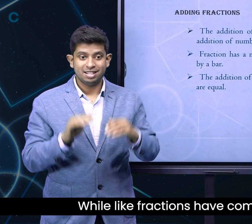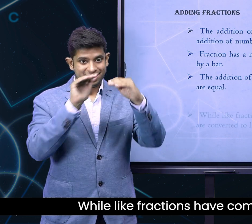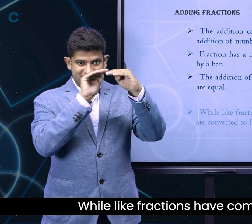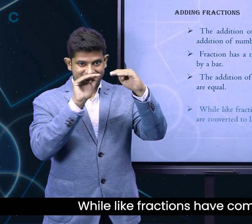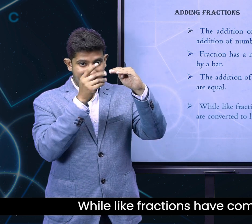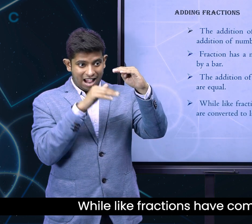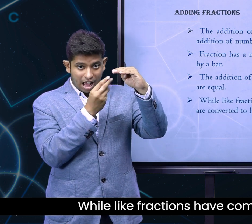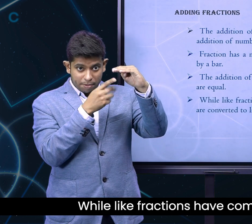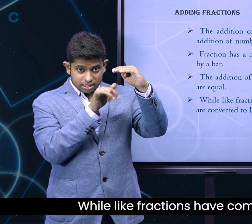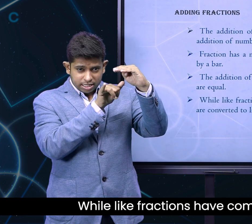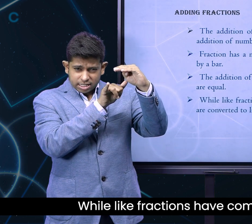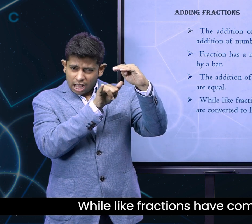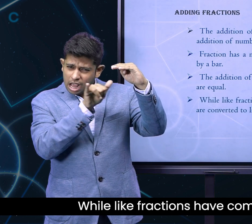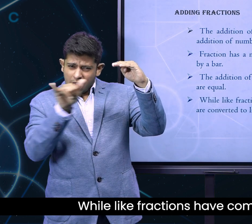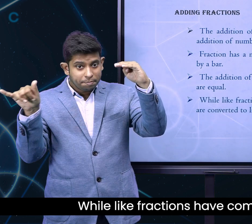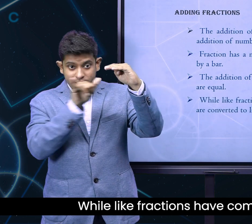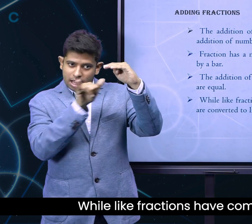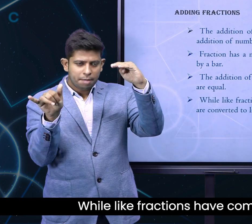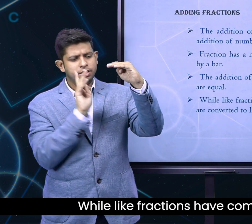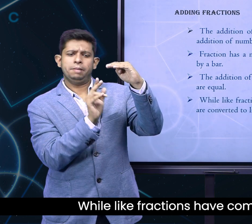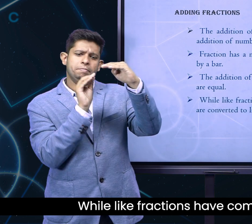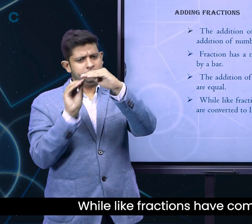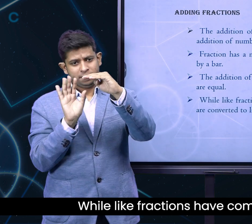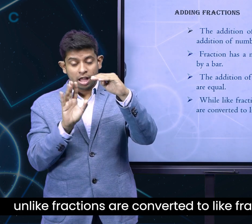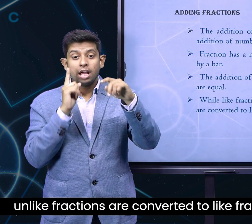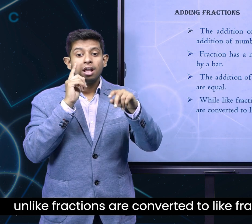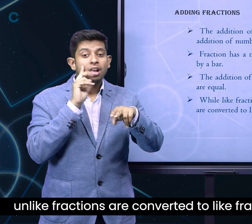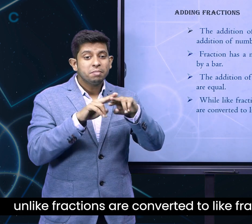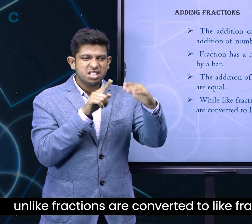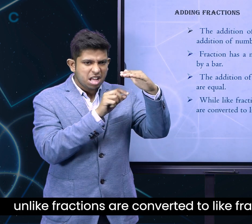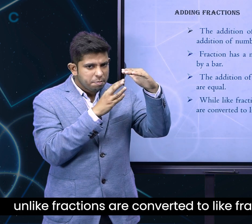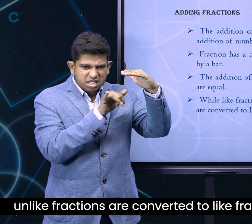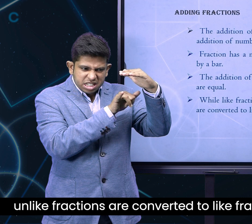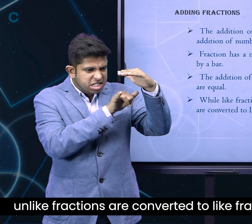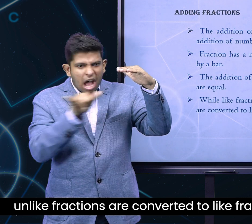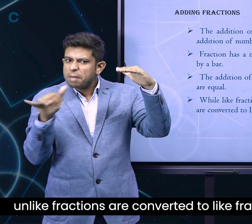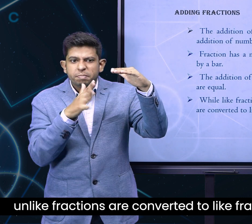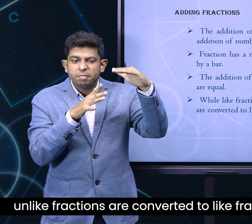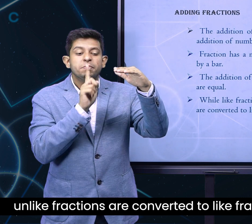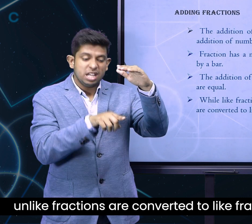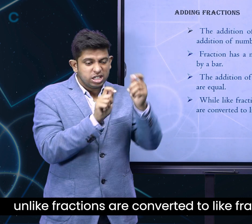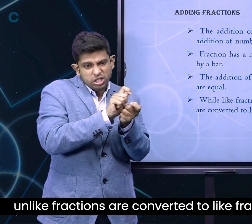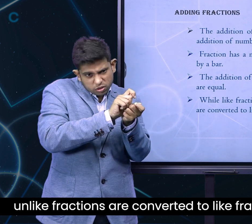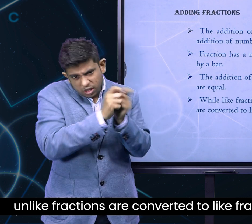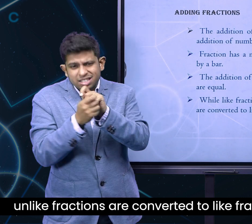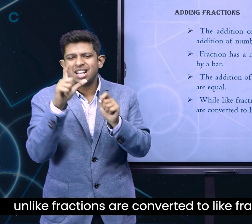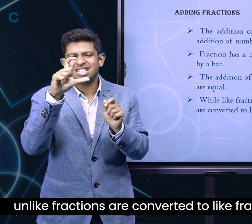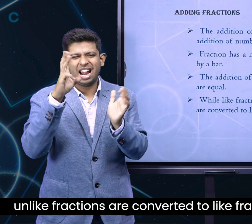while like fractions have common denominators. Unlike fractions are converted to like fractions to make addition